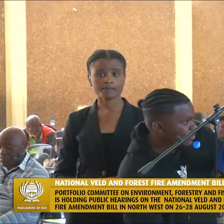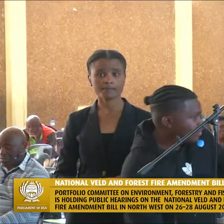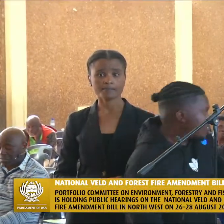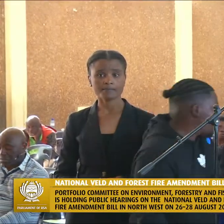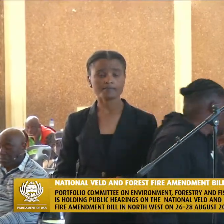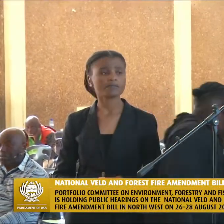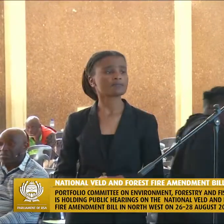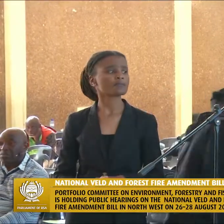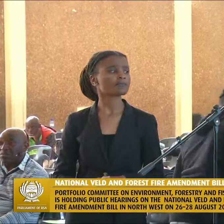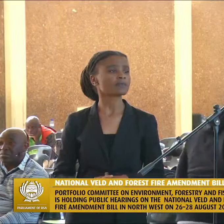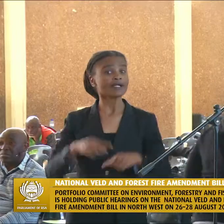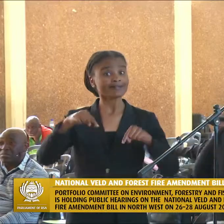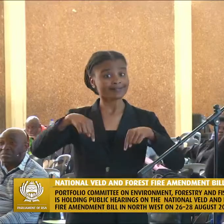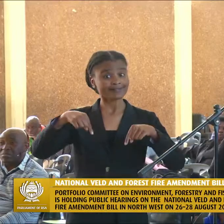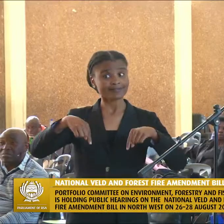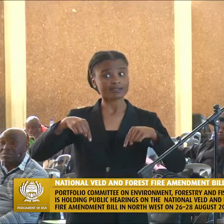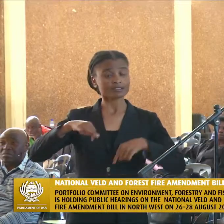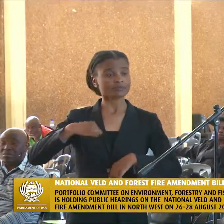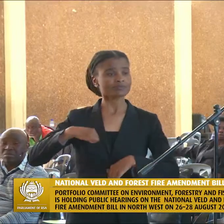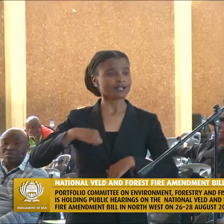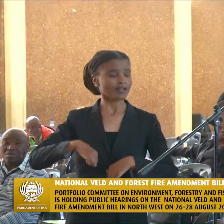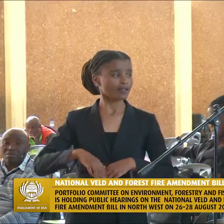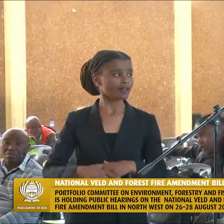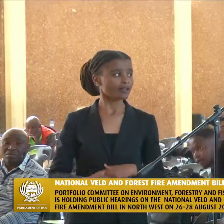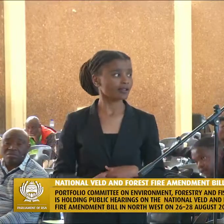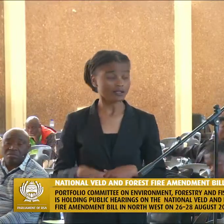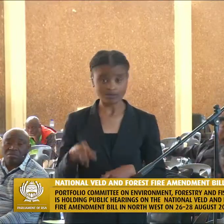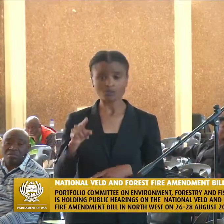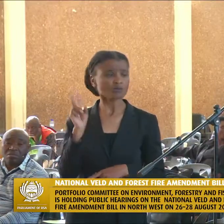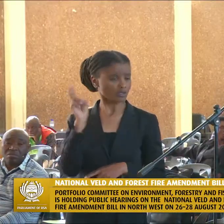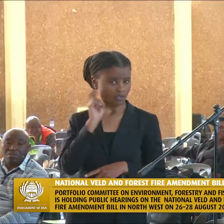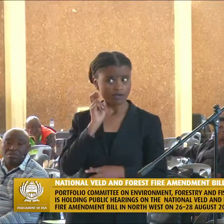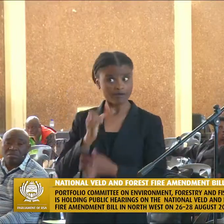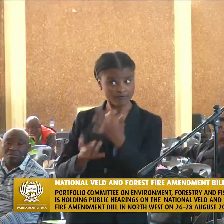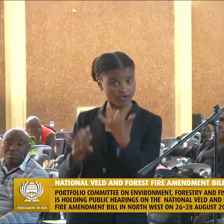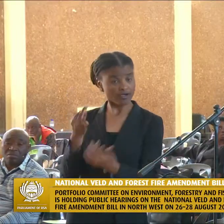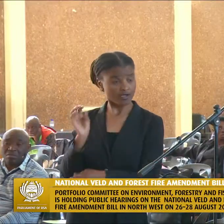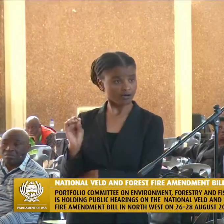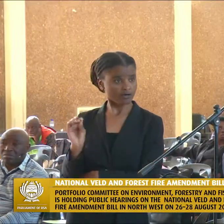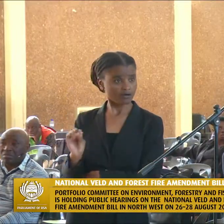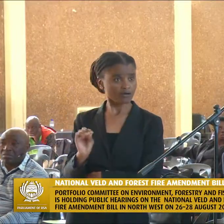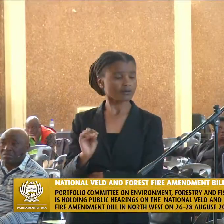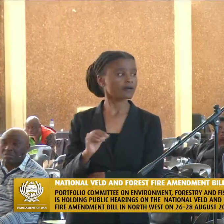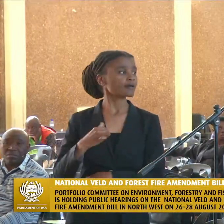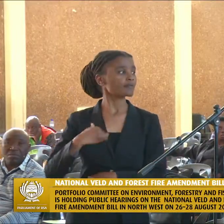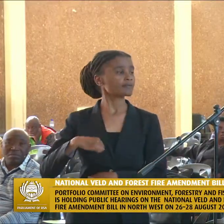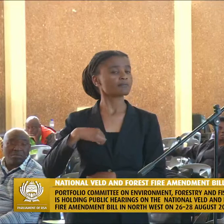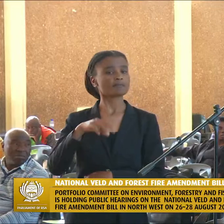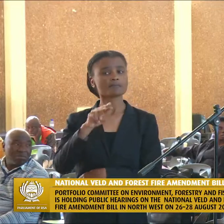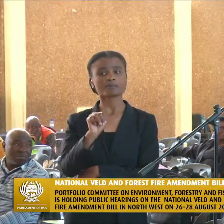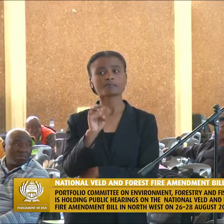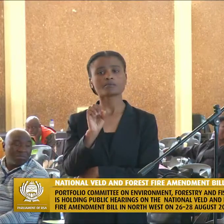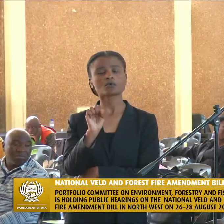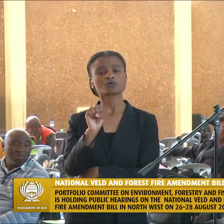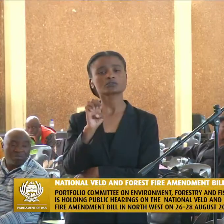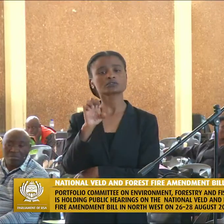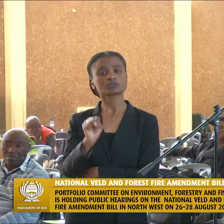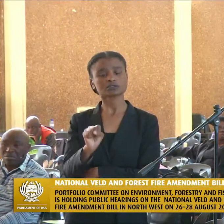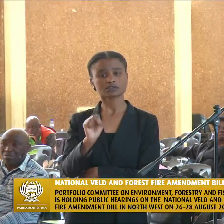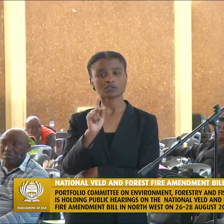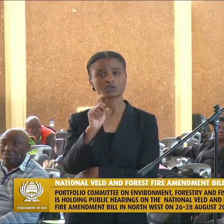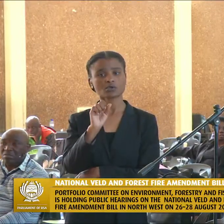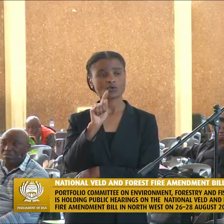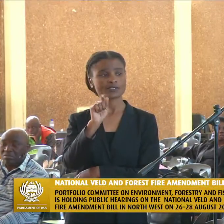this one where where there is fire moses who is this cotton there are no